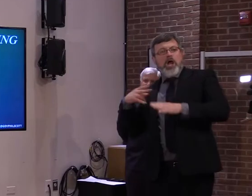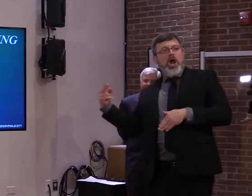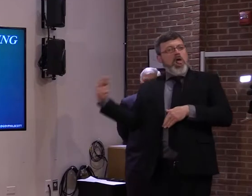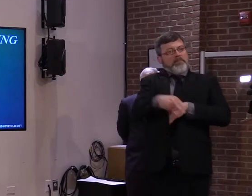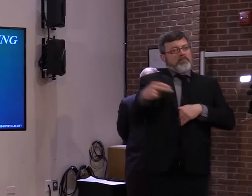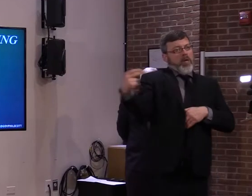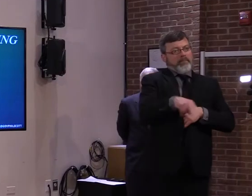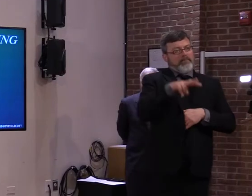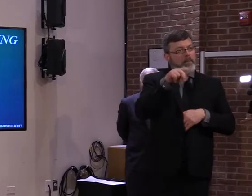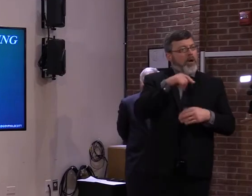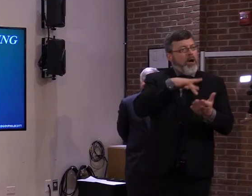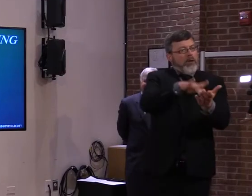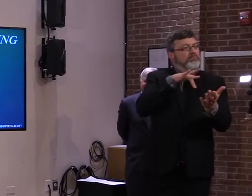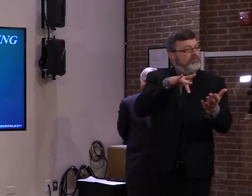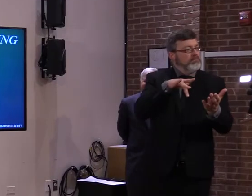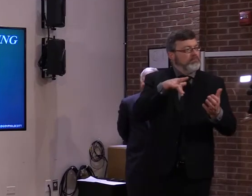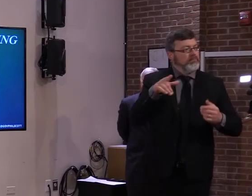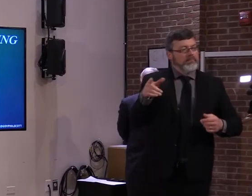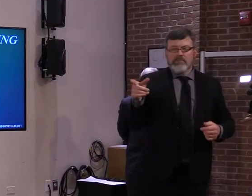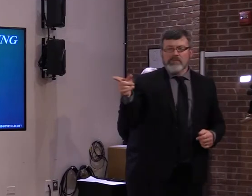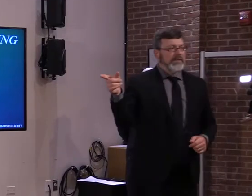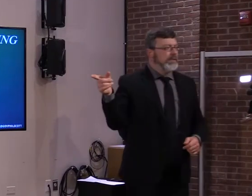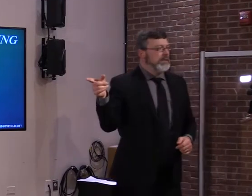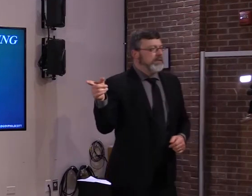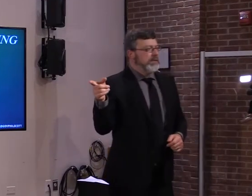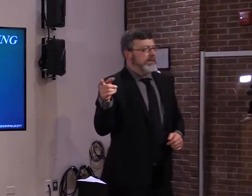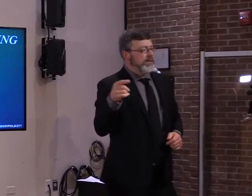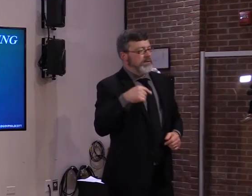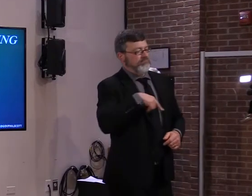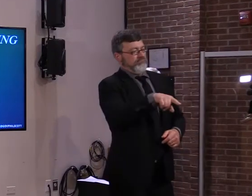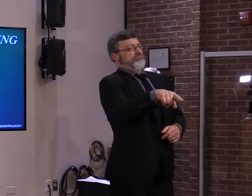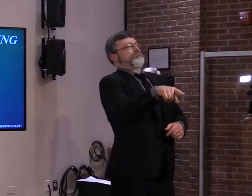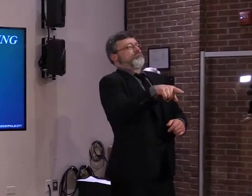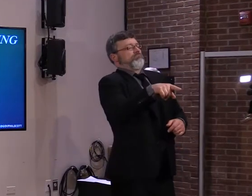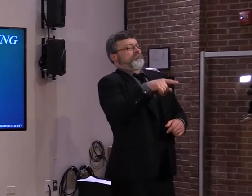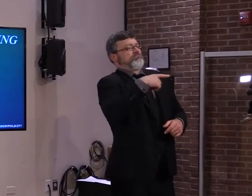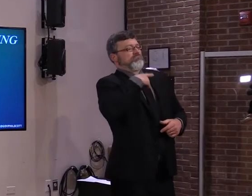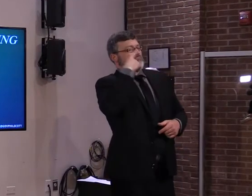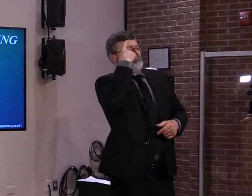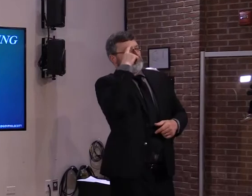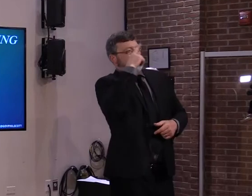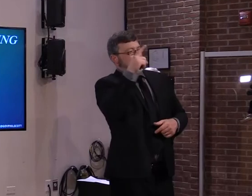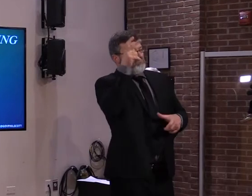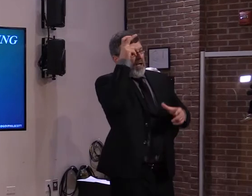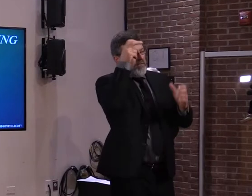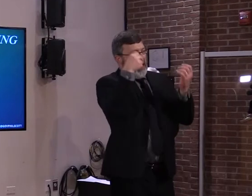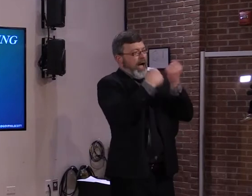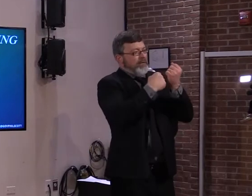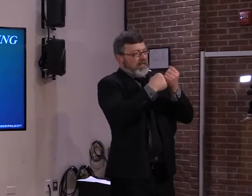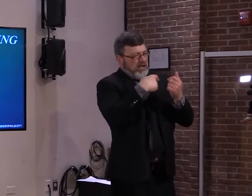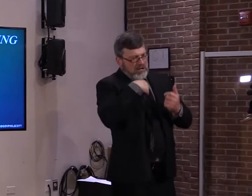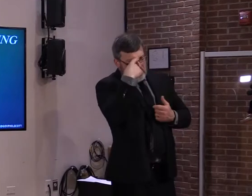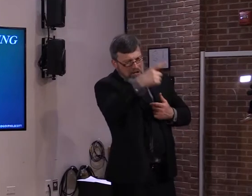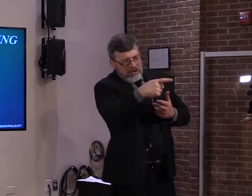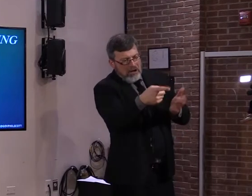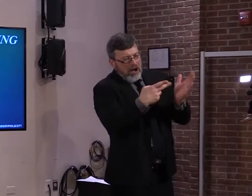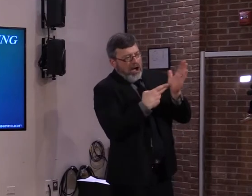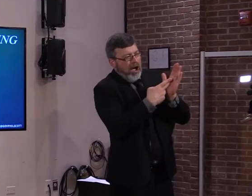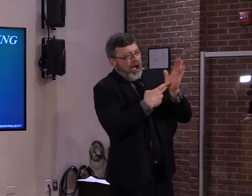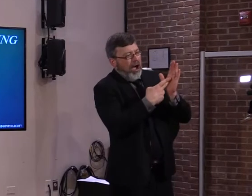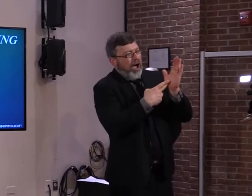you're playing devil's advocate. You're always the half glass half full kind of person.